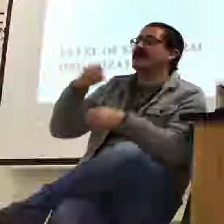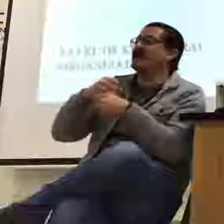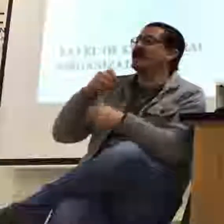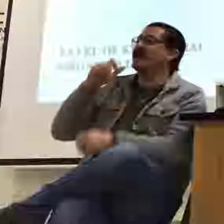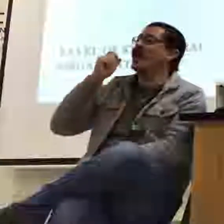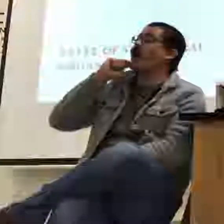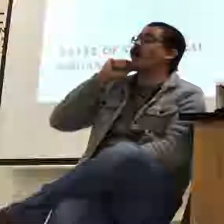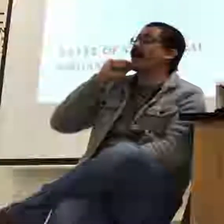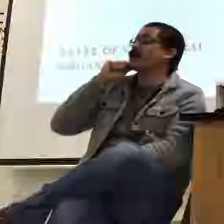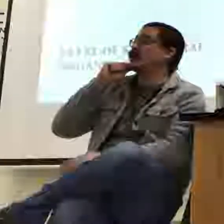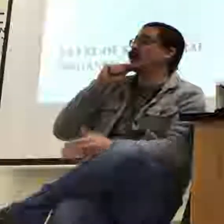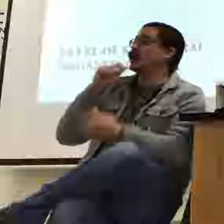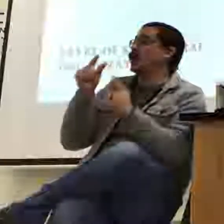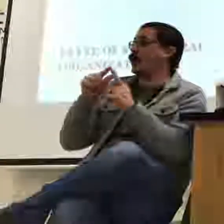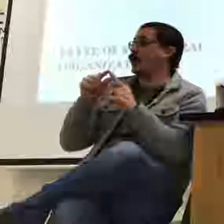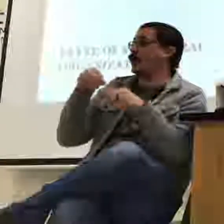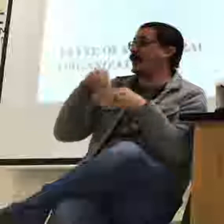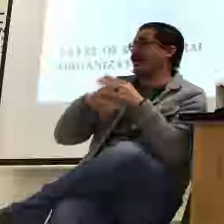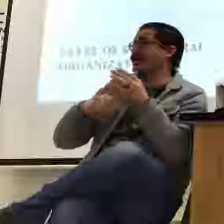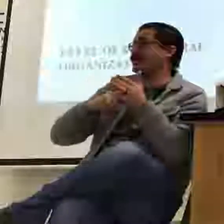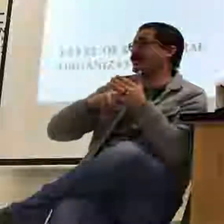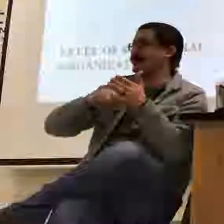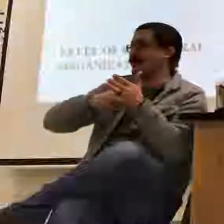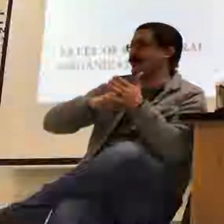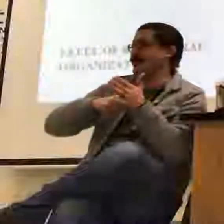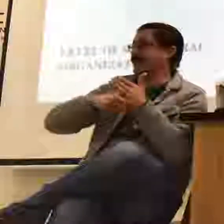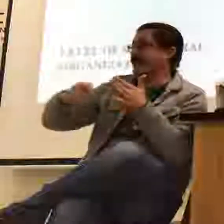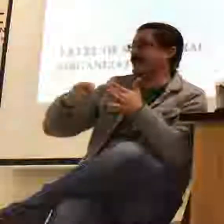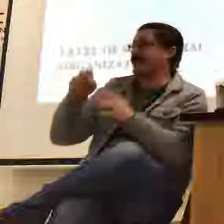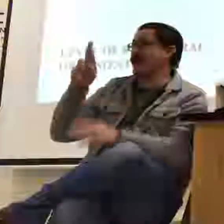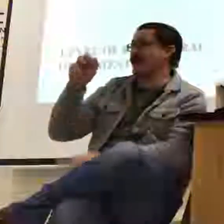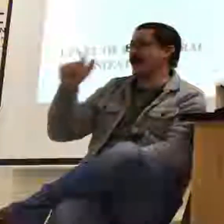So it can get ugly, and we don't want it to get to that.